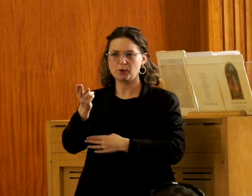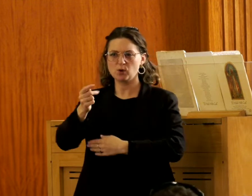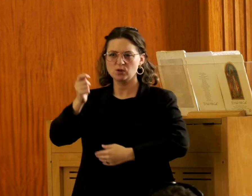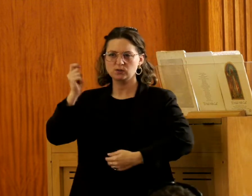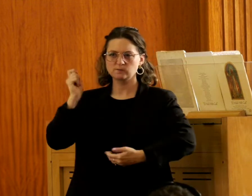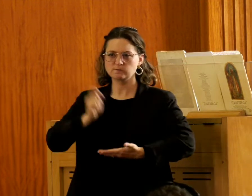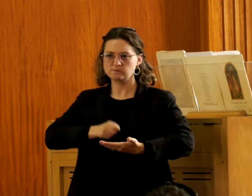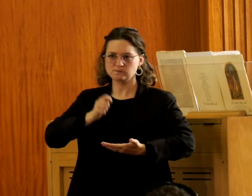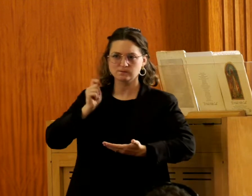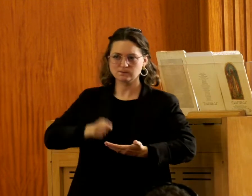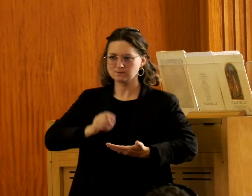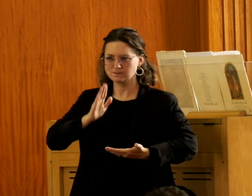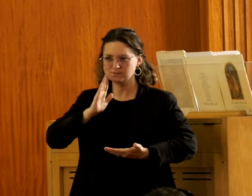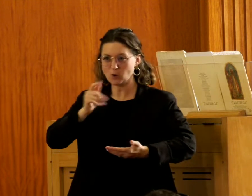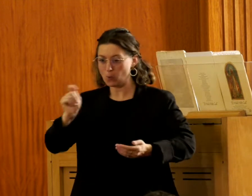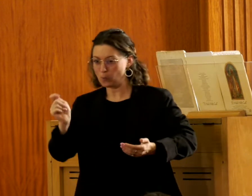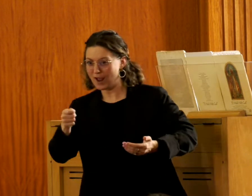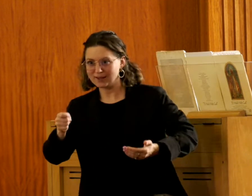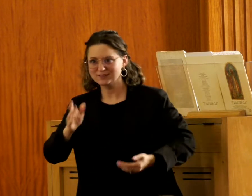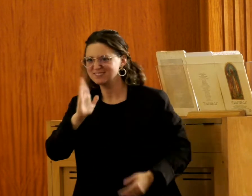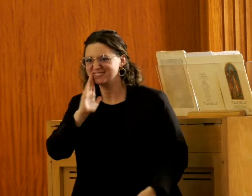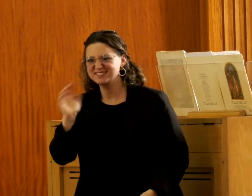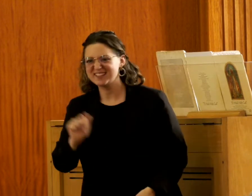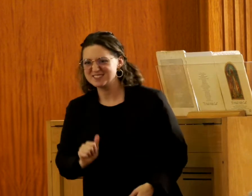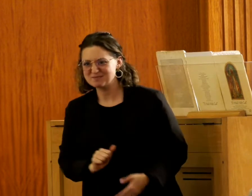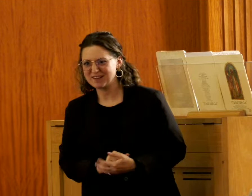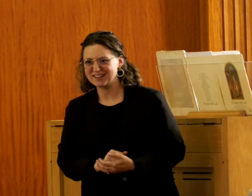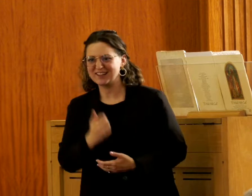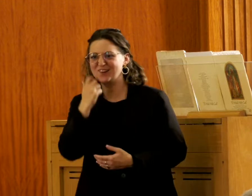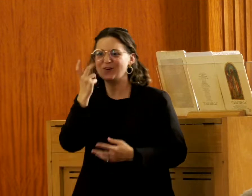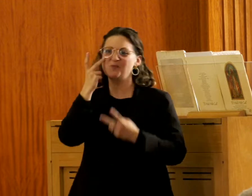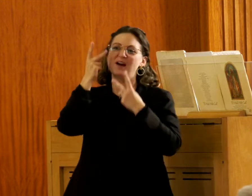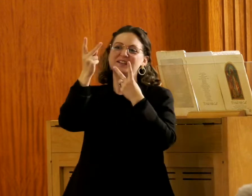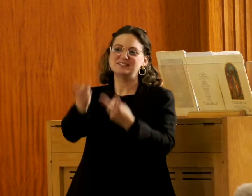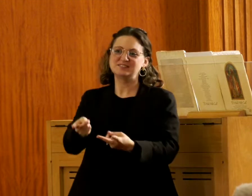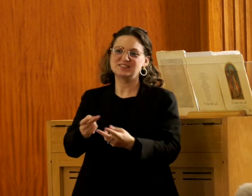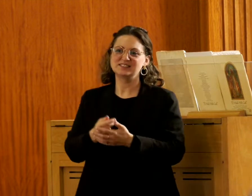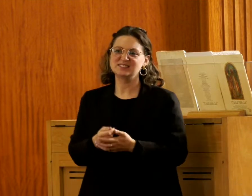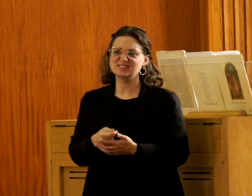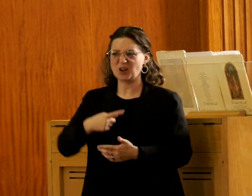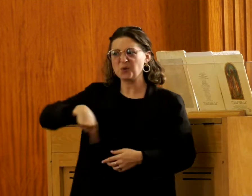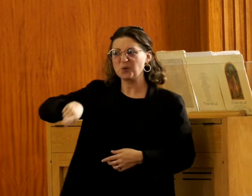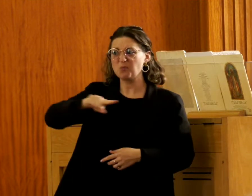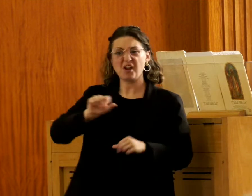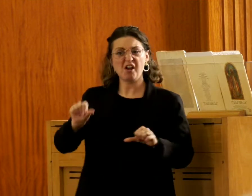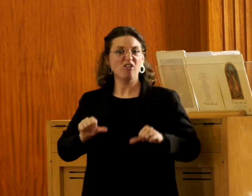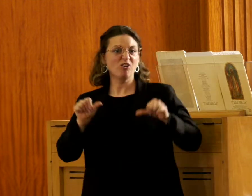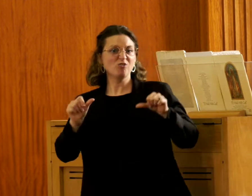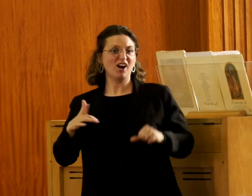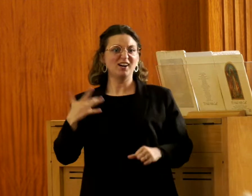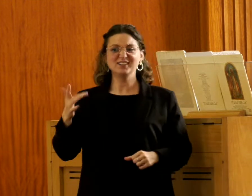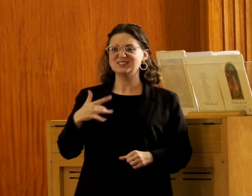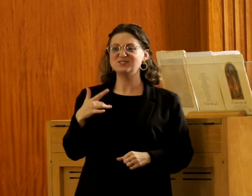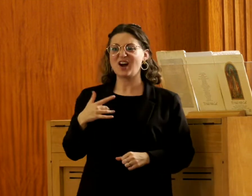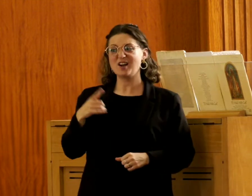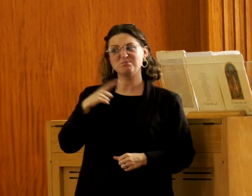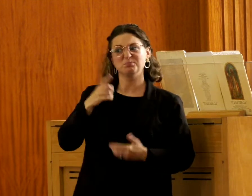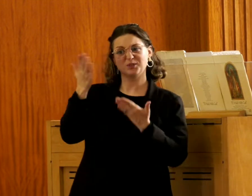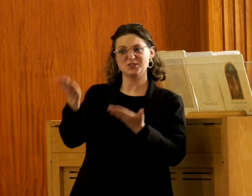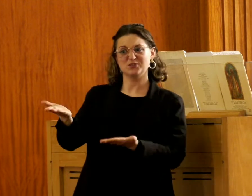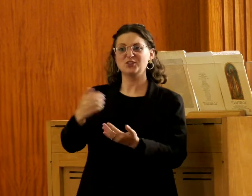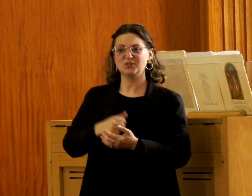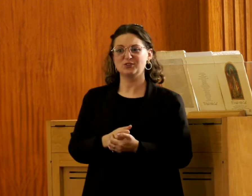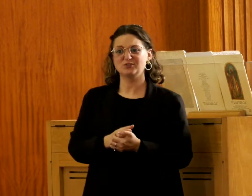whack, and the reason why we all turned out all right. Thank you so much